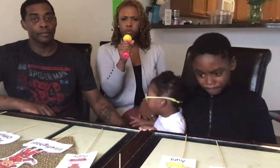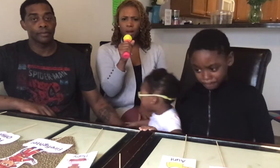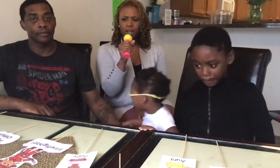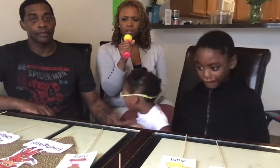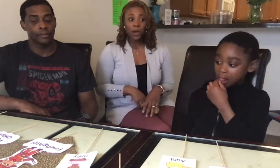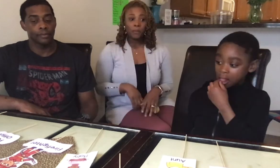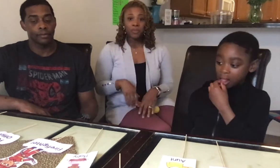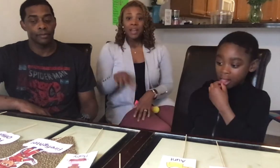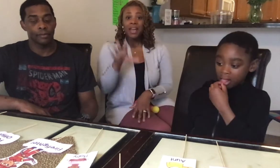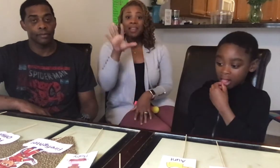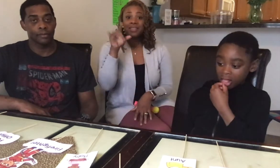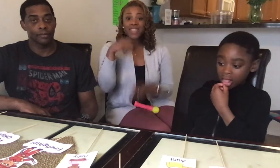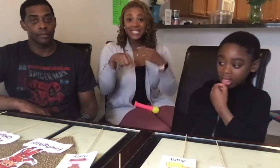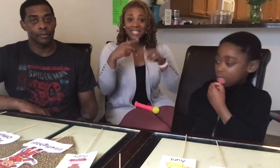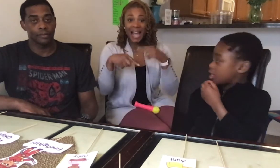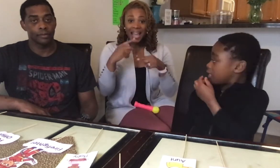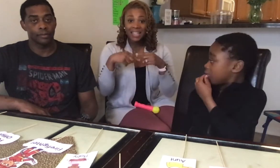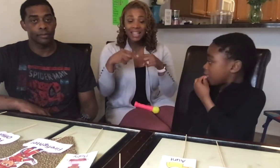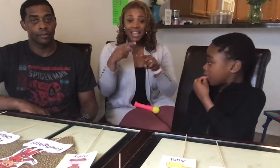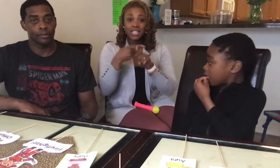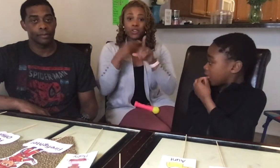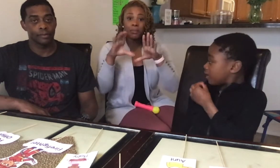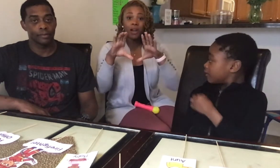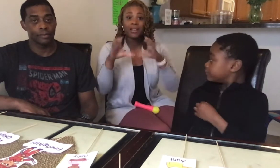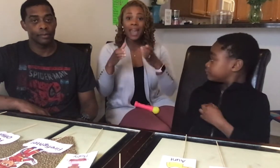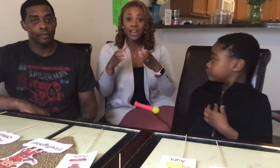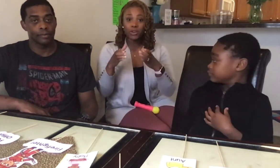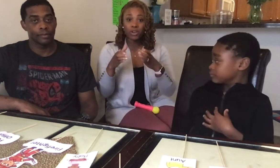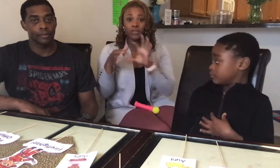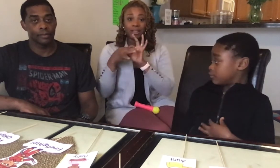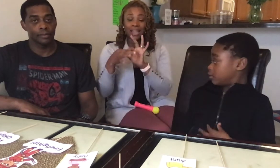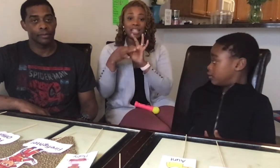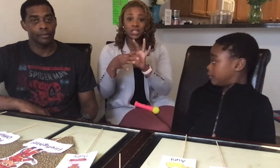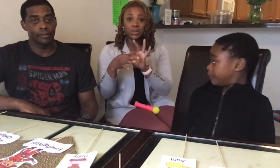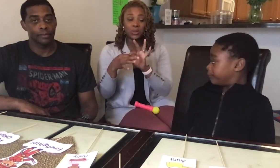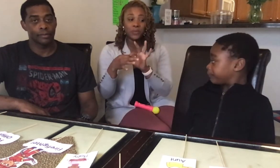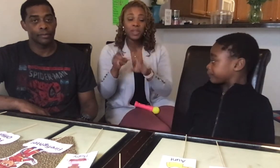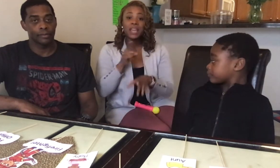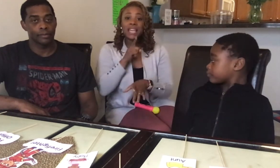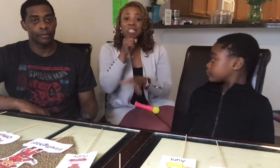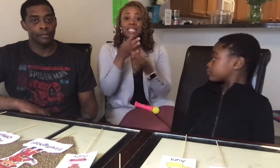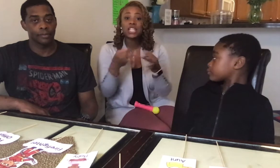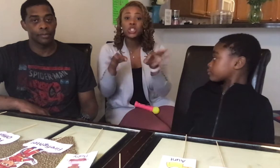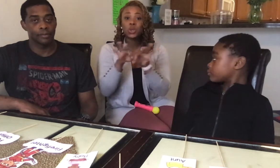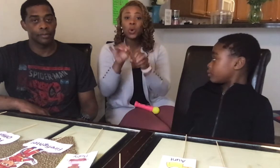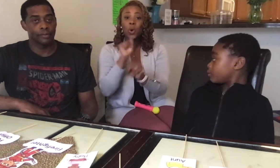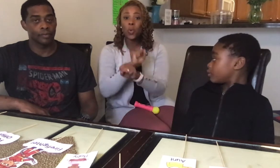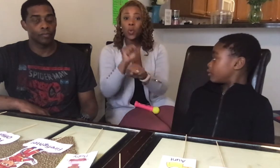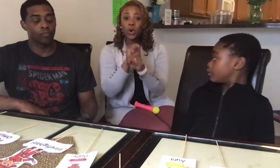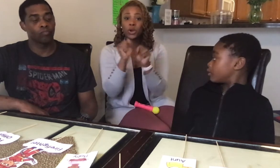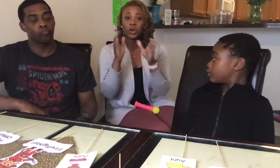one. This sign is from our category related to essential